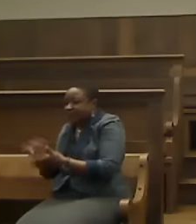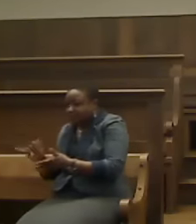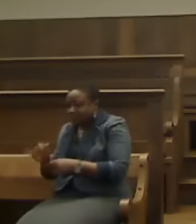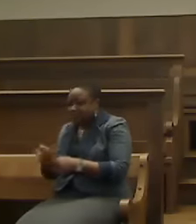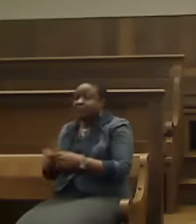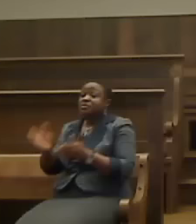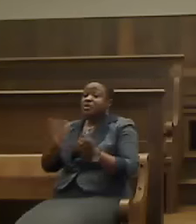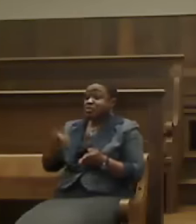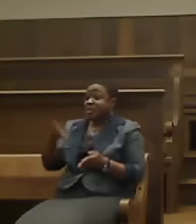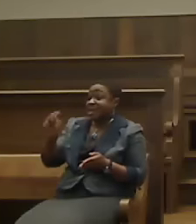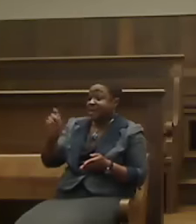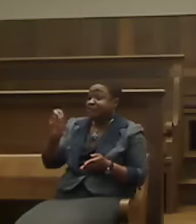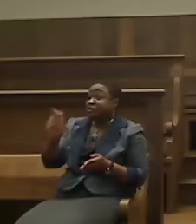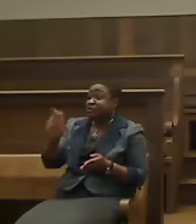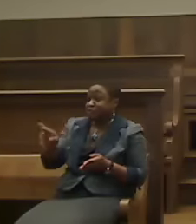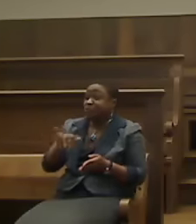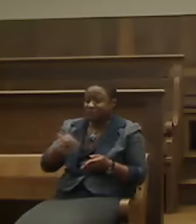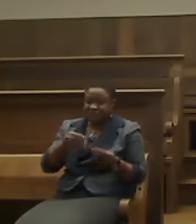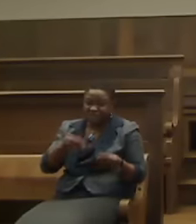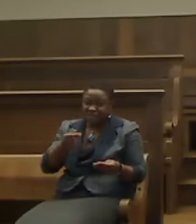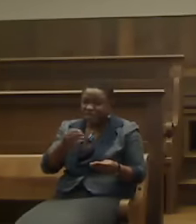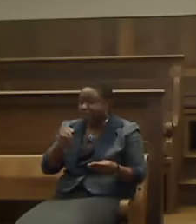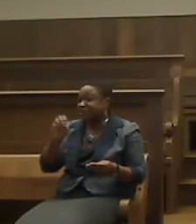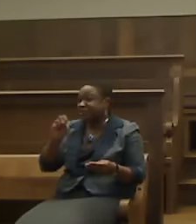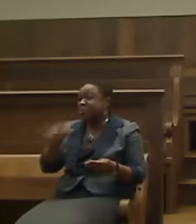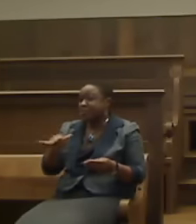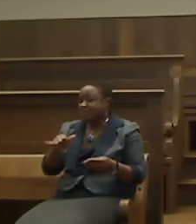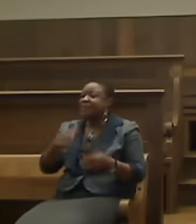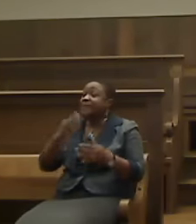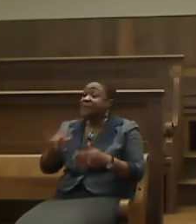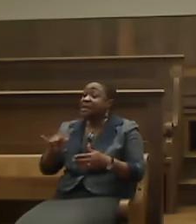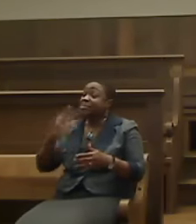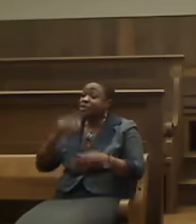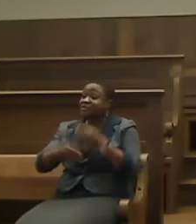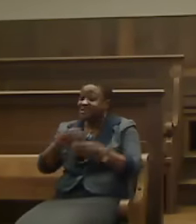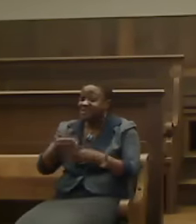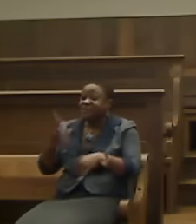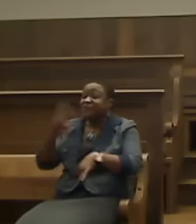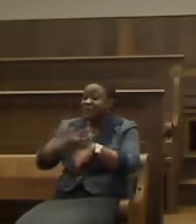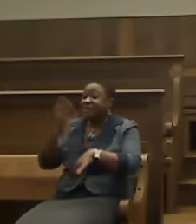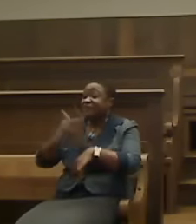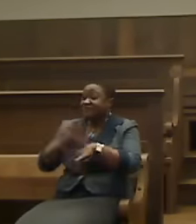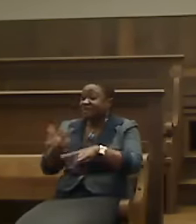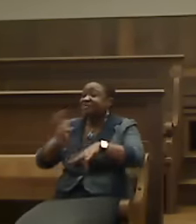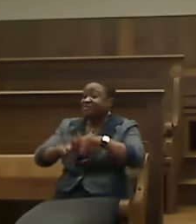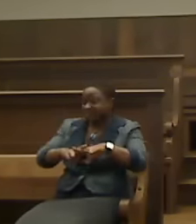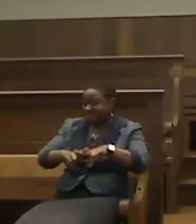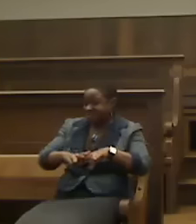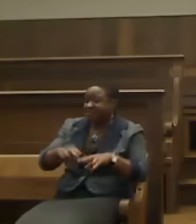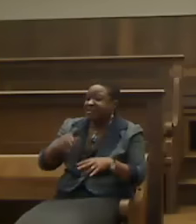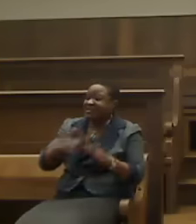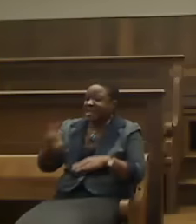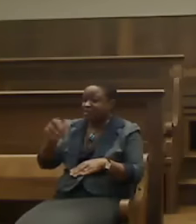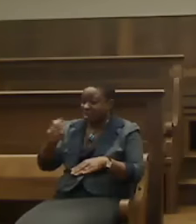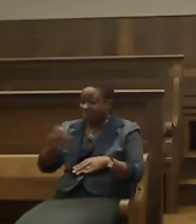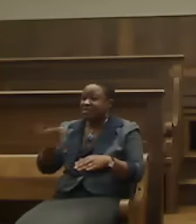3rd generation, they also had 4 or 5 times the death rate, also grew more slowly, and many had